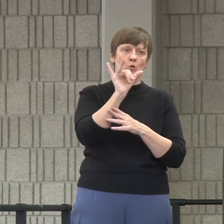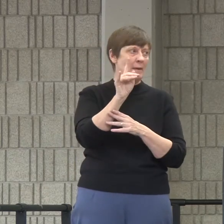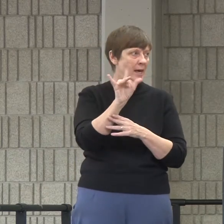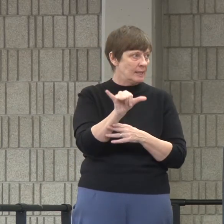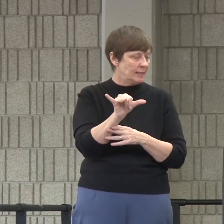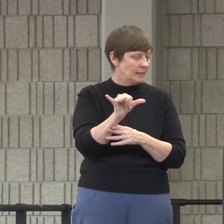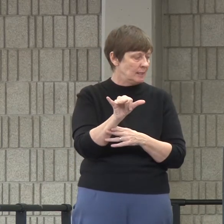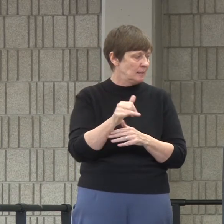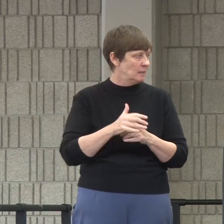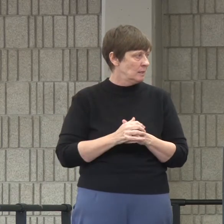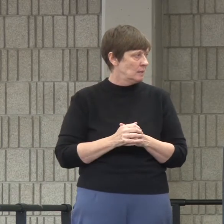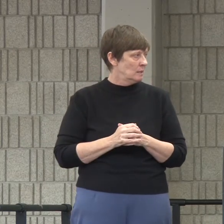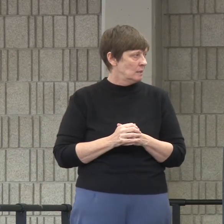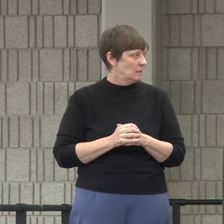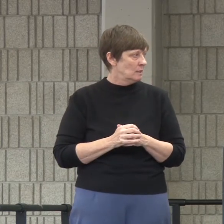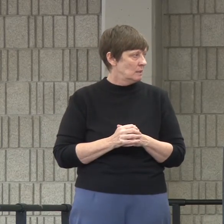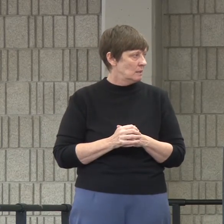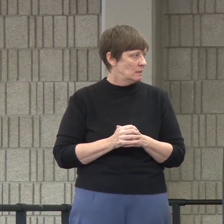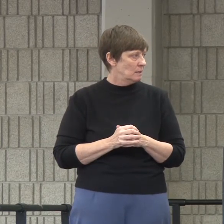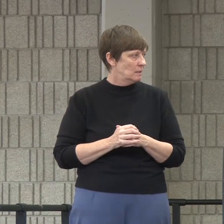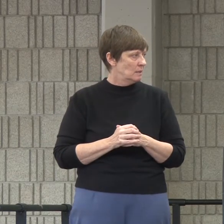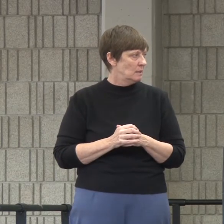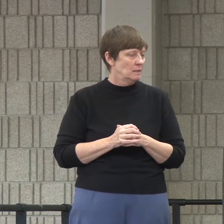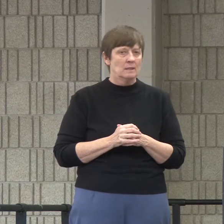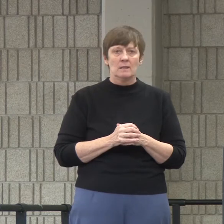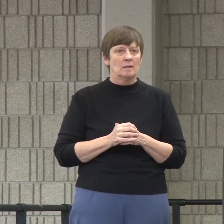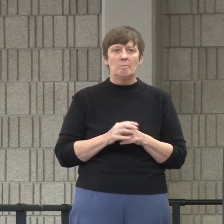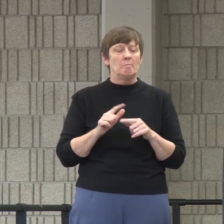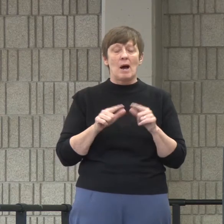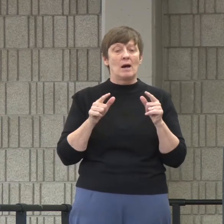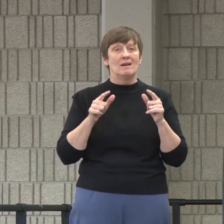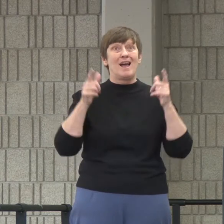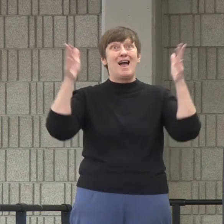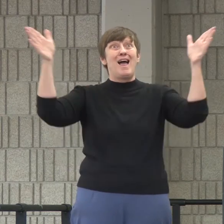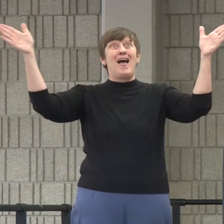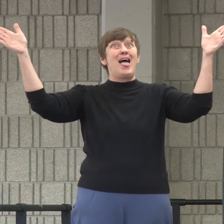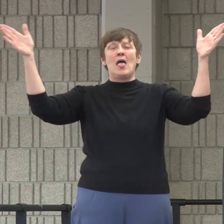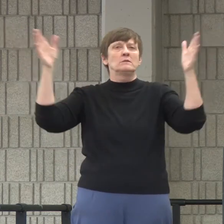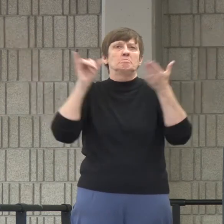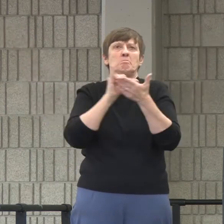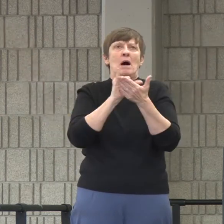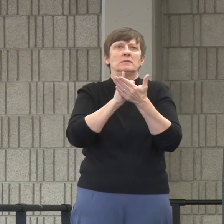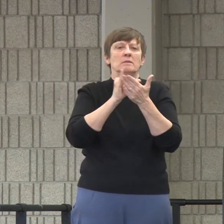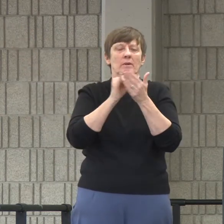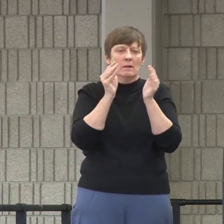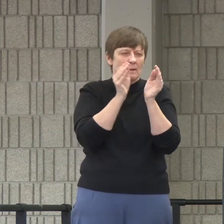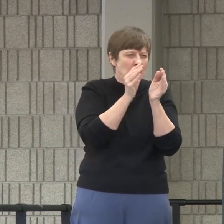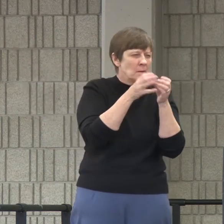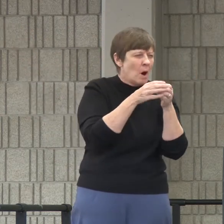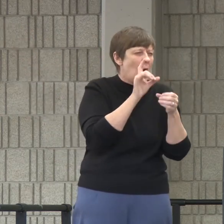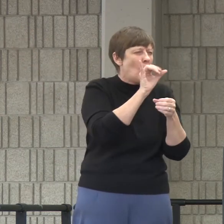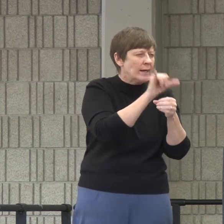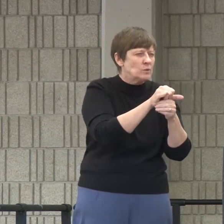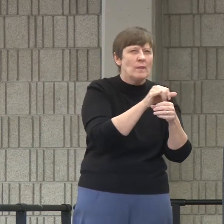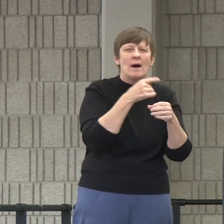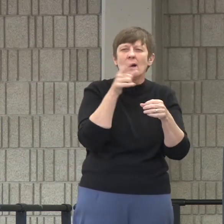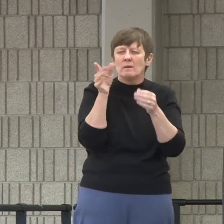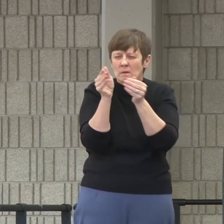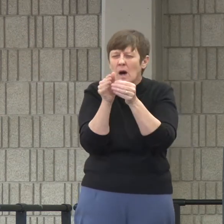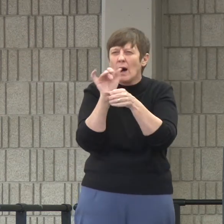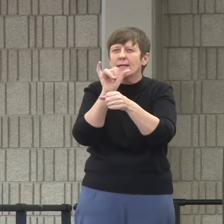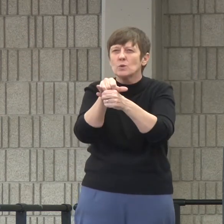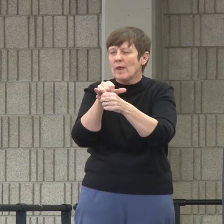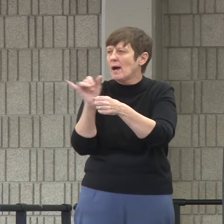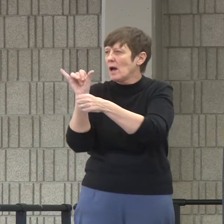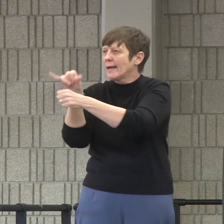reduce our challenges to small tasks and step into the frontier that kindness